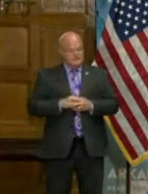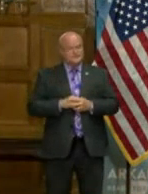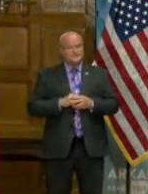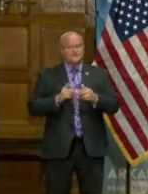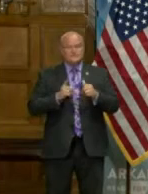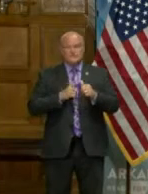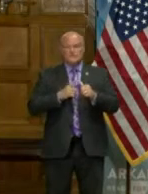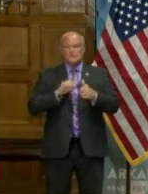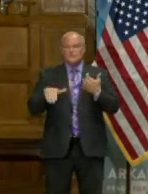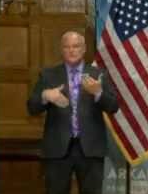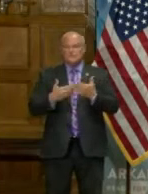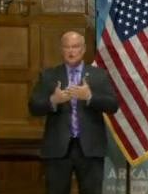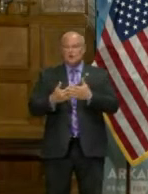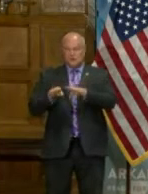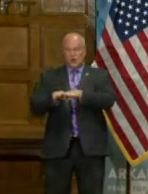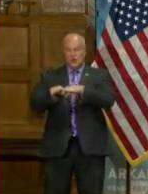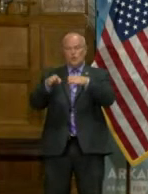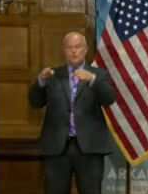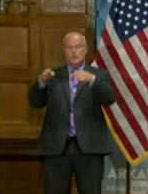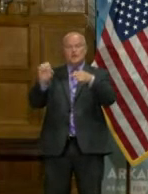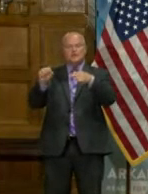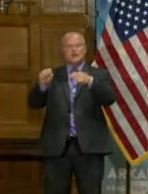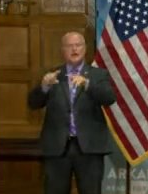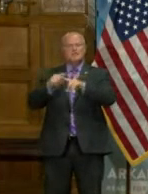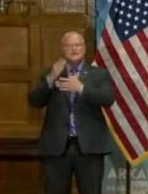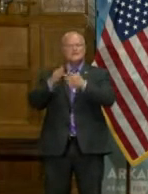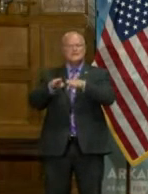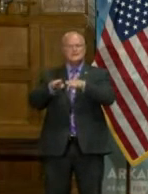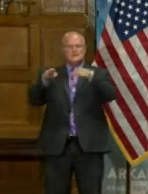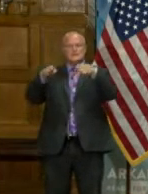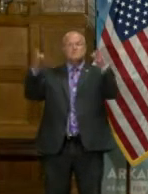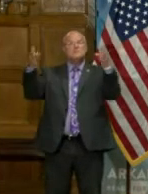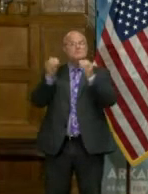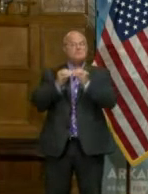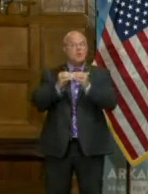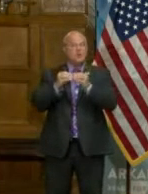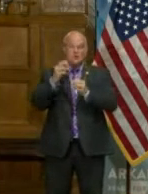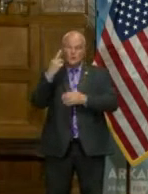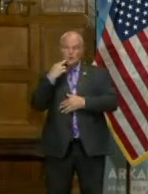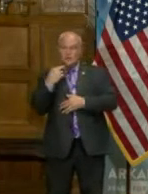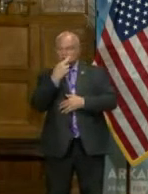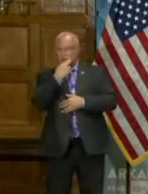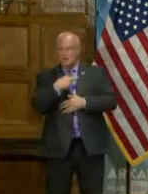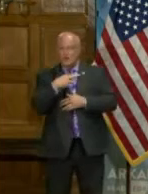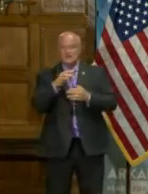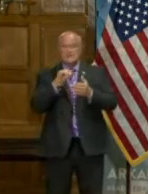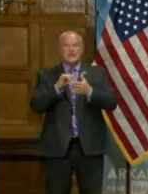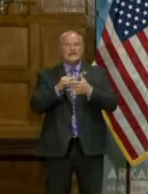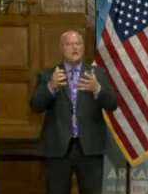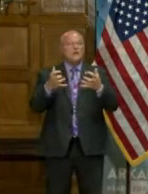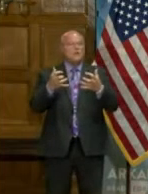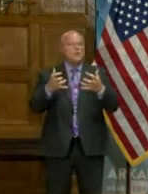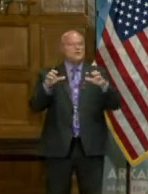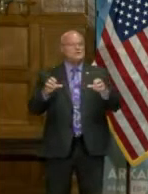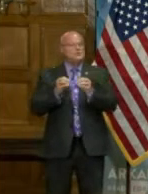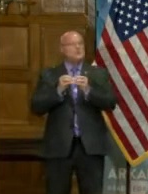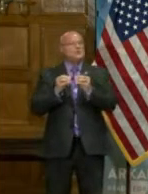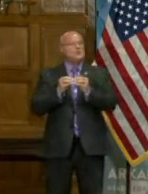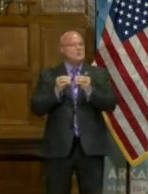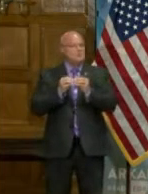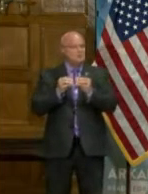first of all, we're all opened up, but we do have a desire to lift some of the restrictions, particularly in the restaurants that want to be able to do